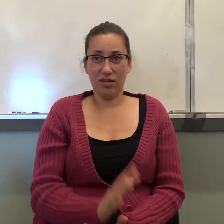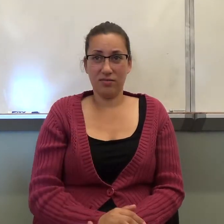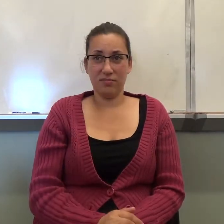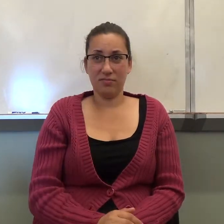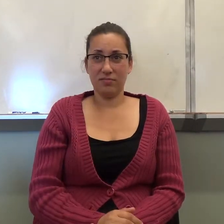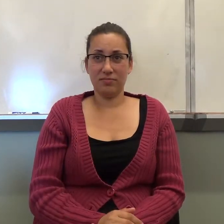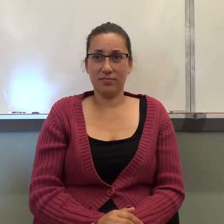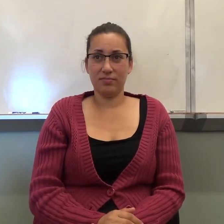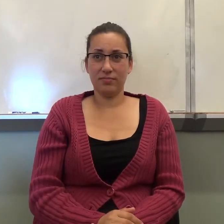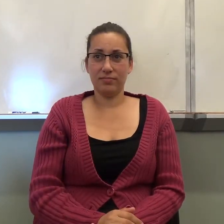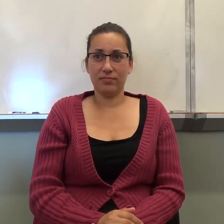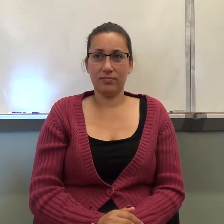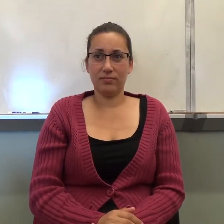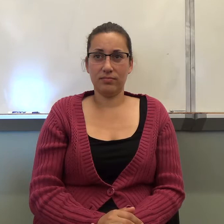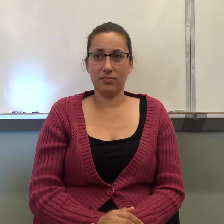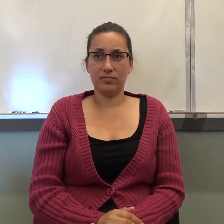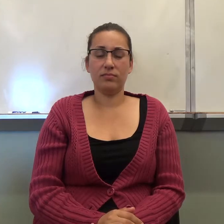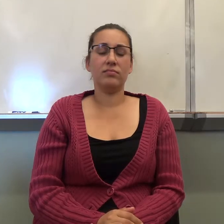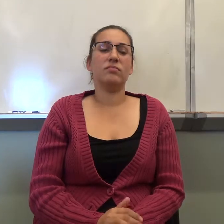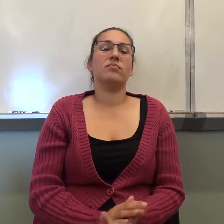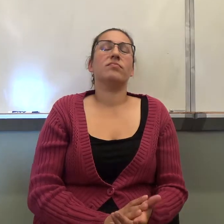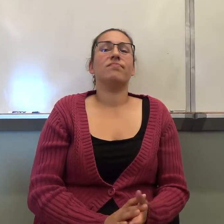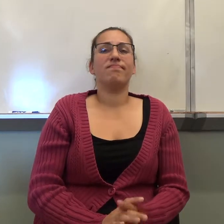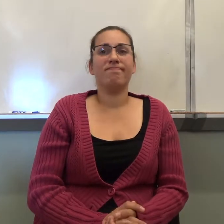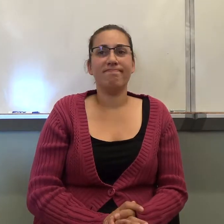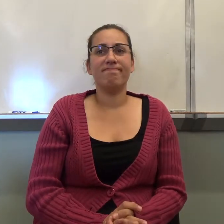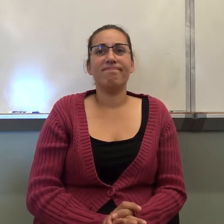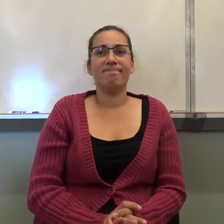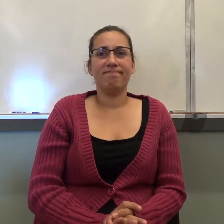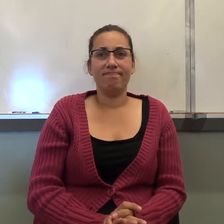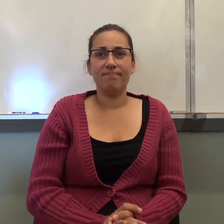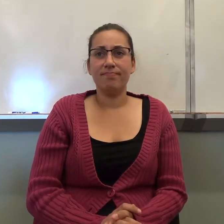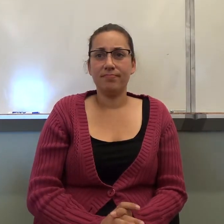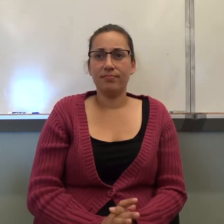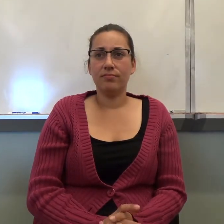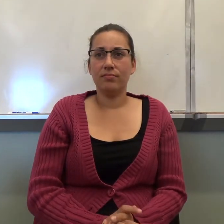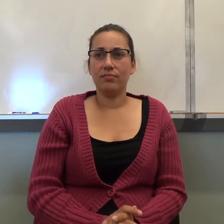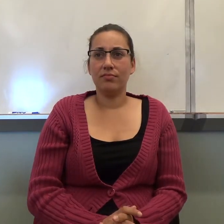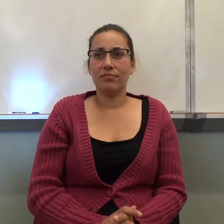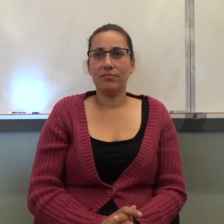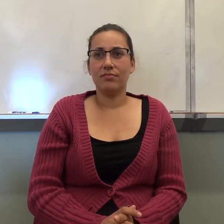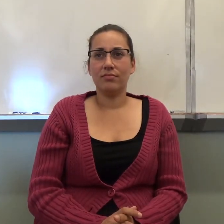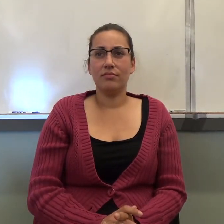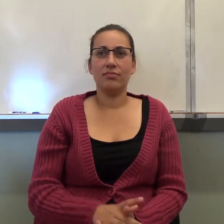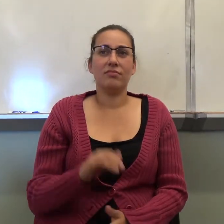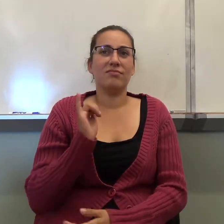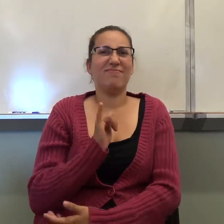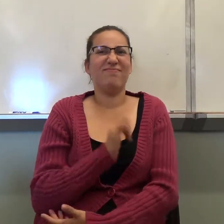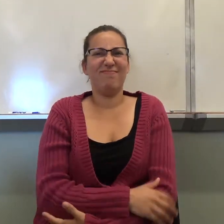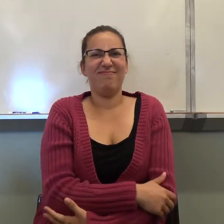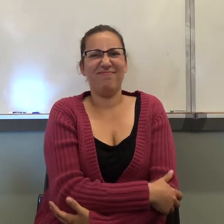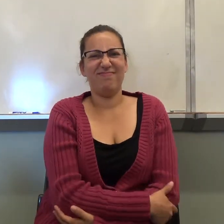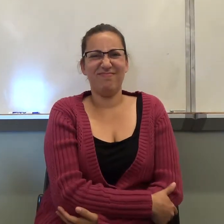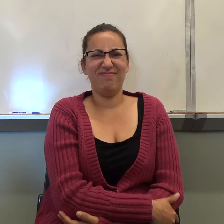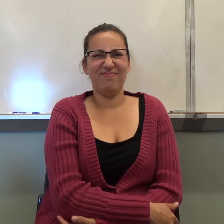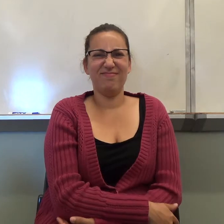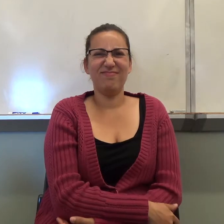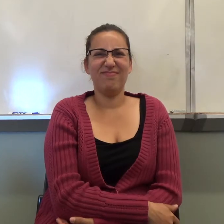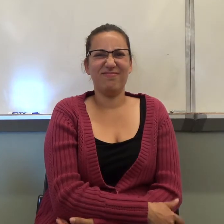1x. We don't write the 1. It's 1 coefficient in the derivative. 8 minus 10,